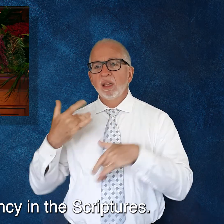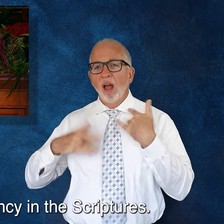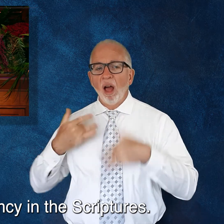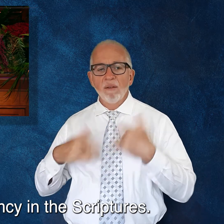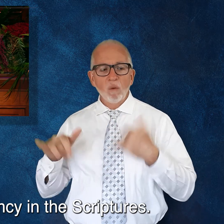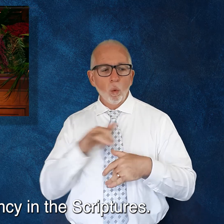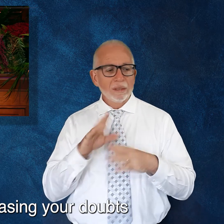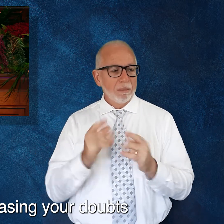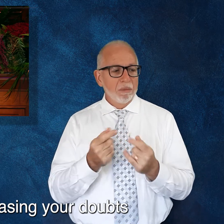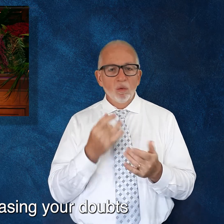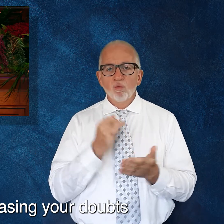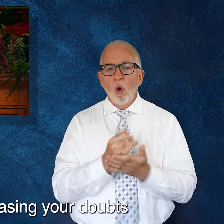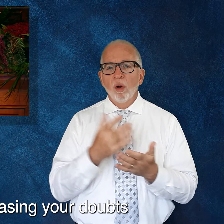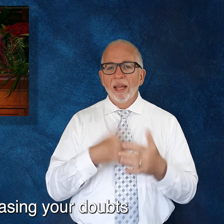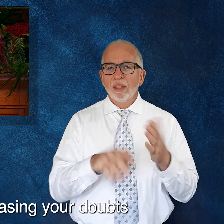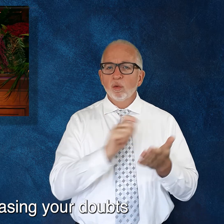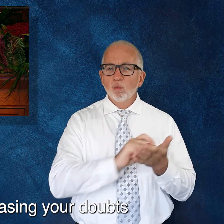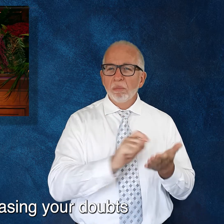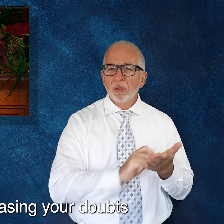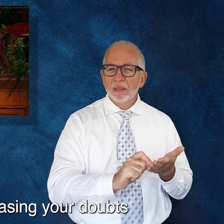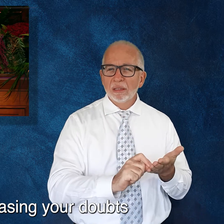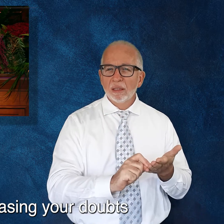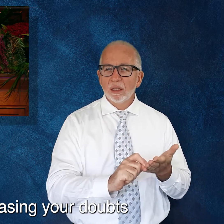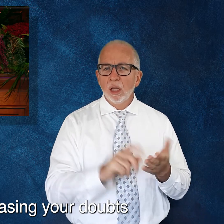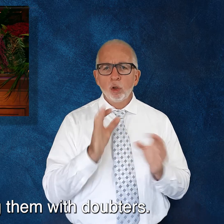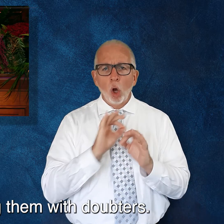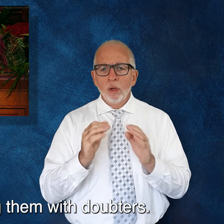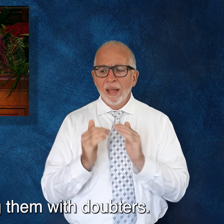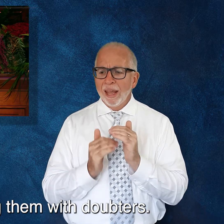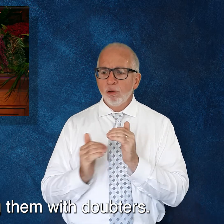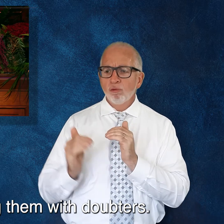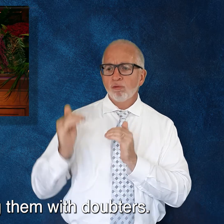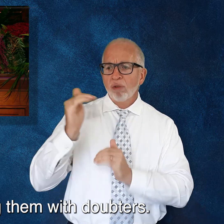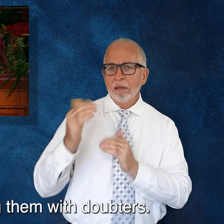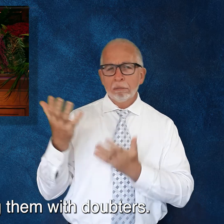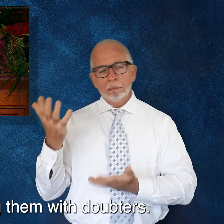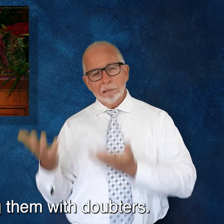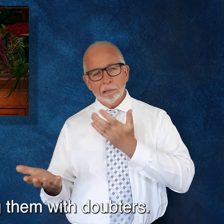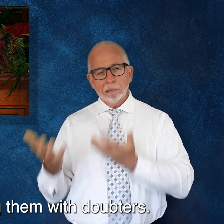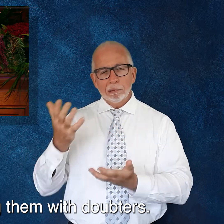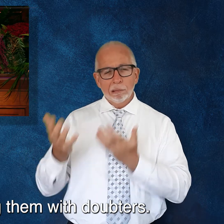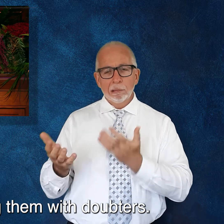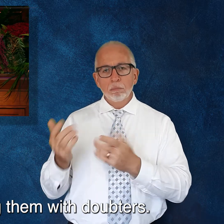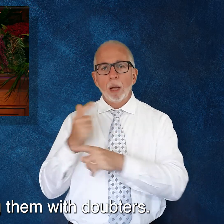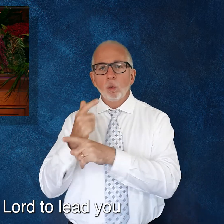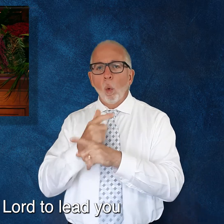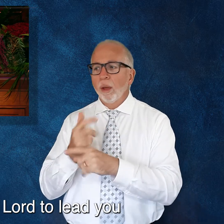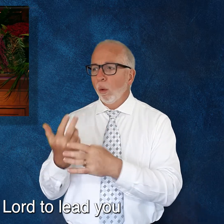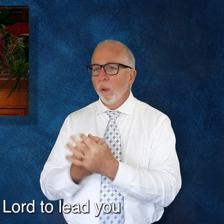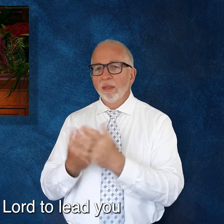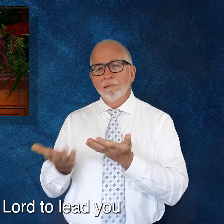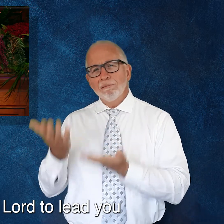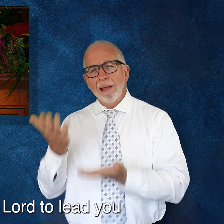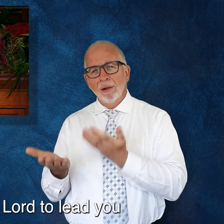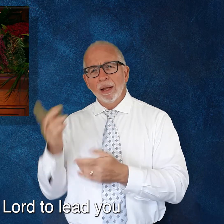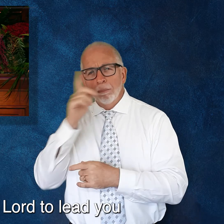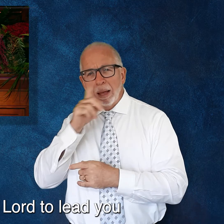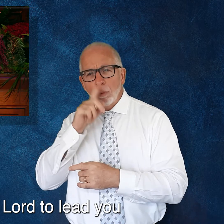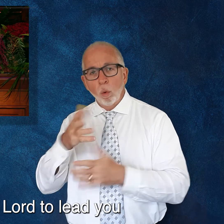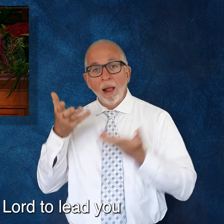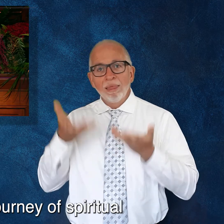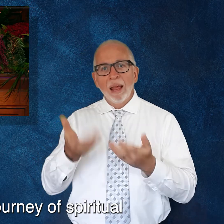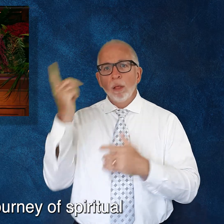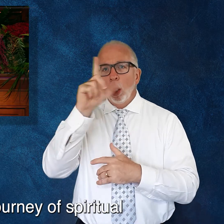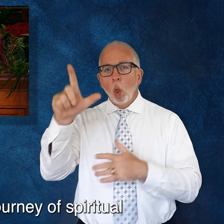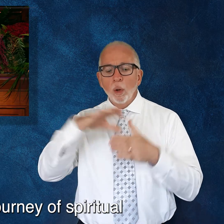the scriptures. Stop increasing your doubts by rehearsing them with doubters. Allow the Lord to lead